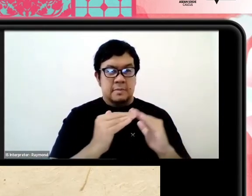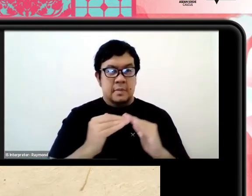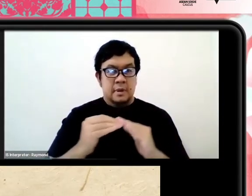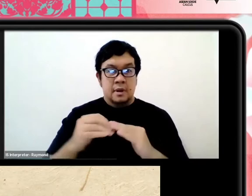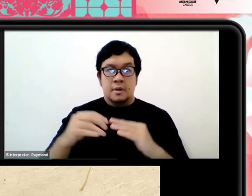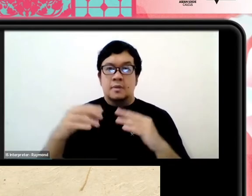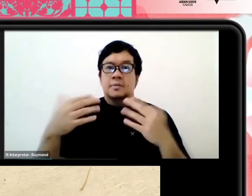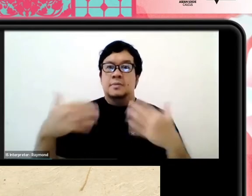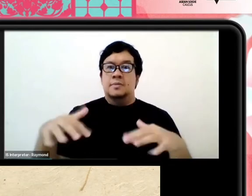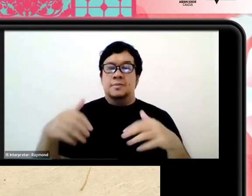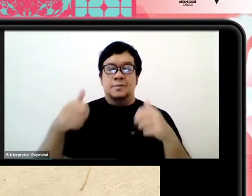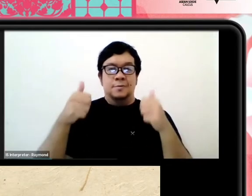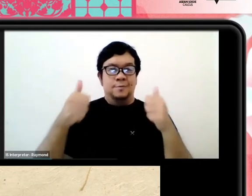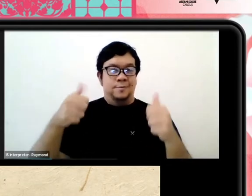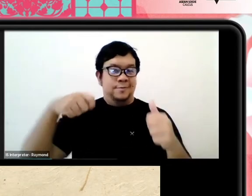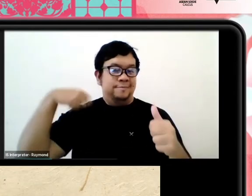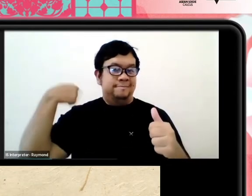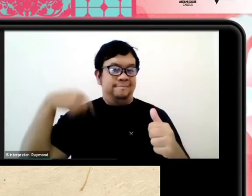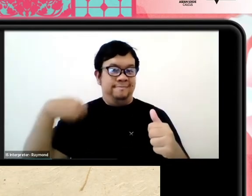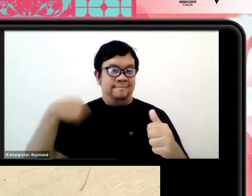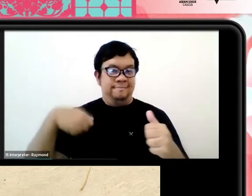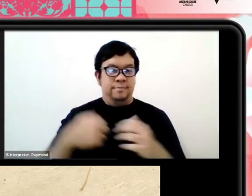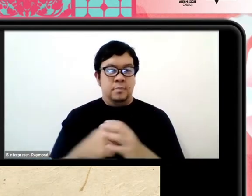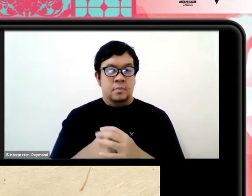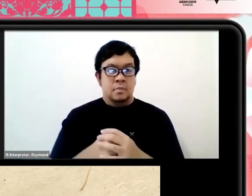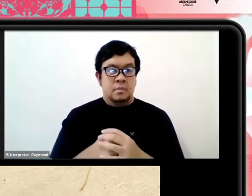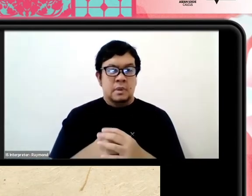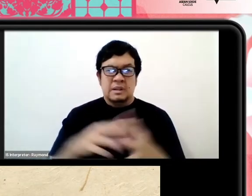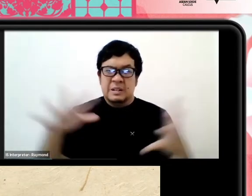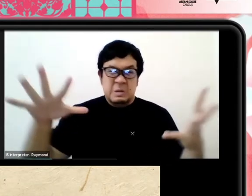What is destruction?